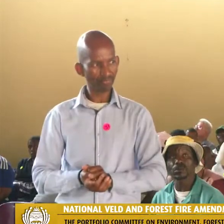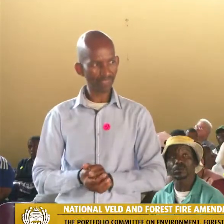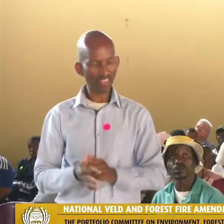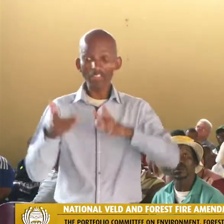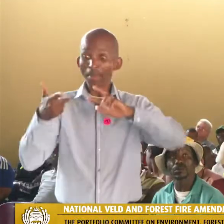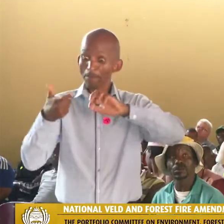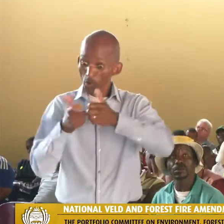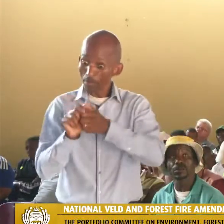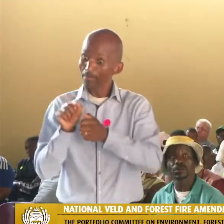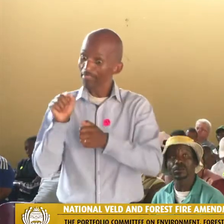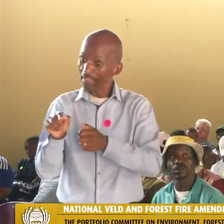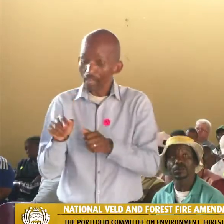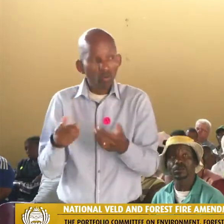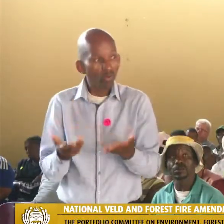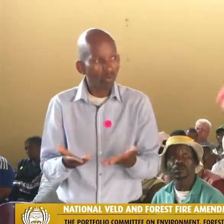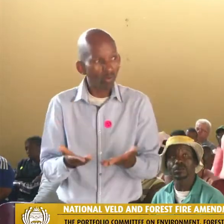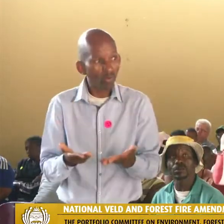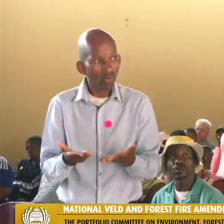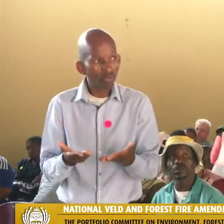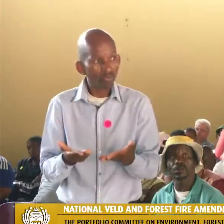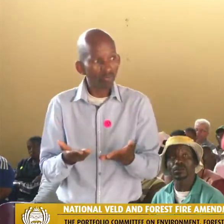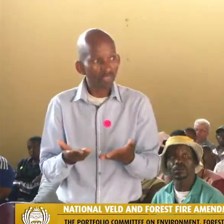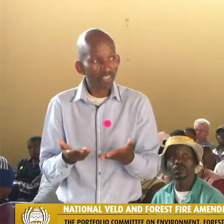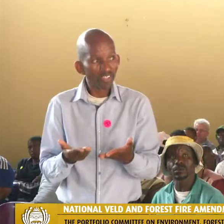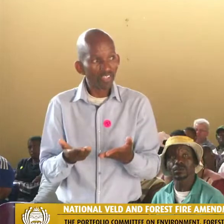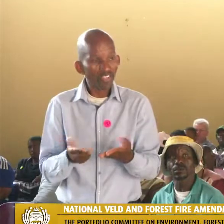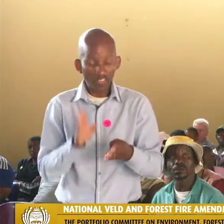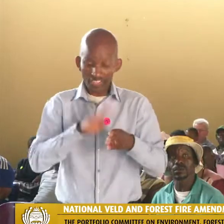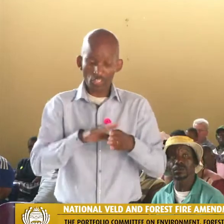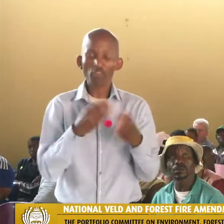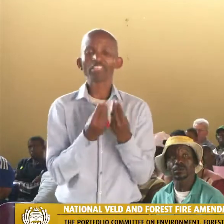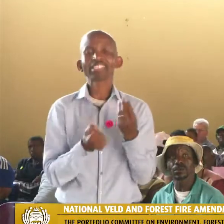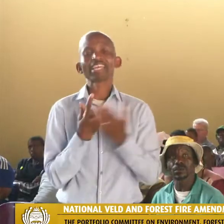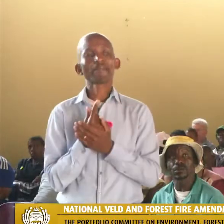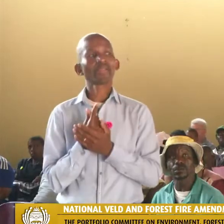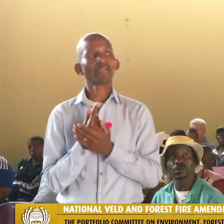problems or the consequences of what we have done